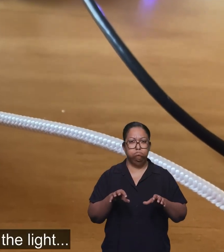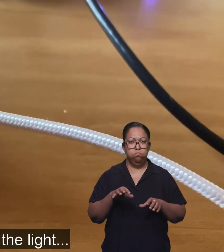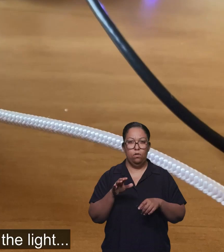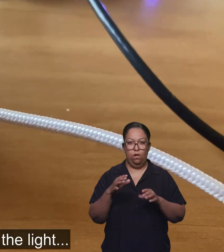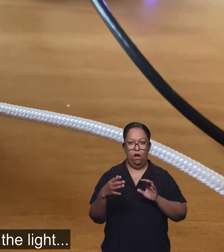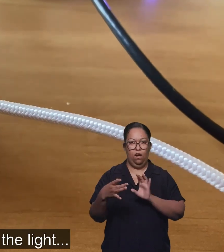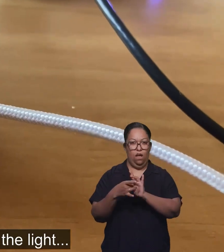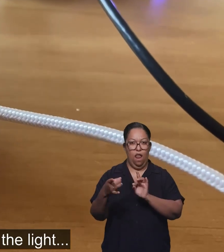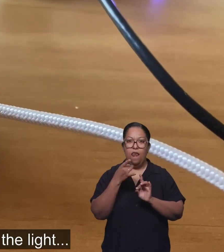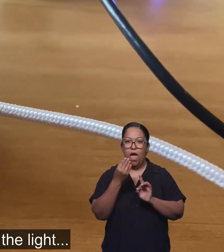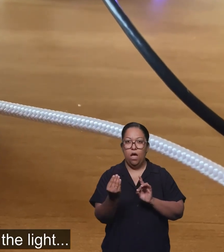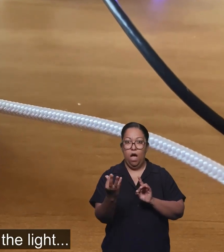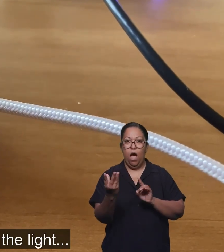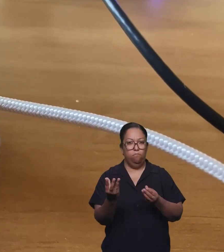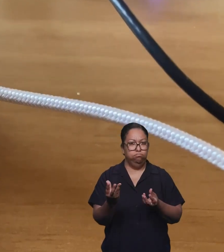vibrating on the left.